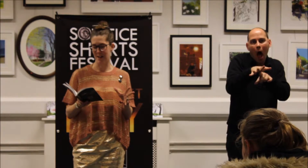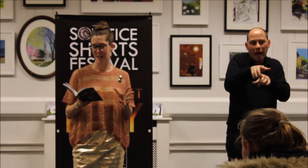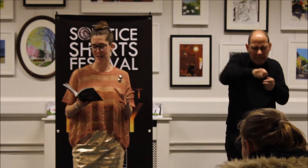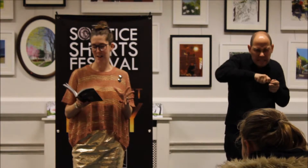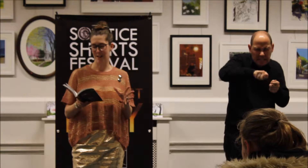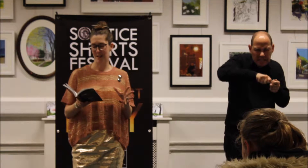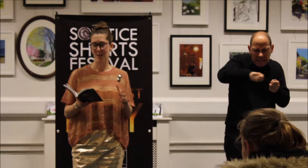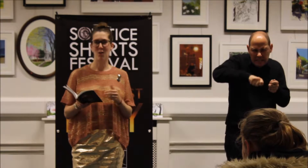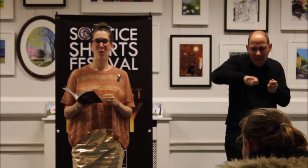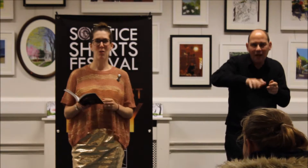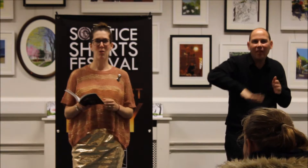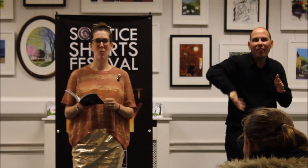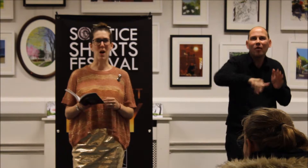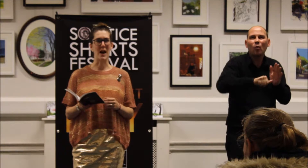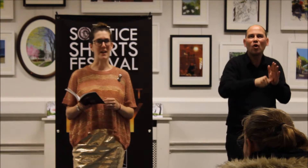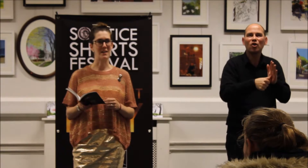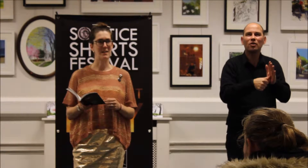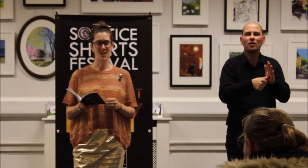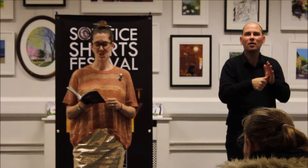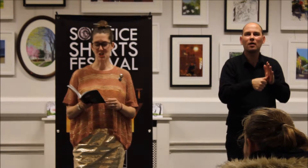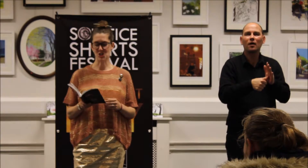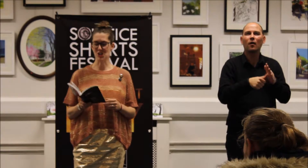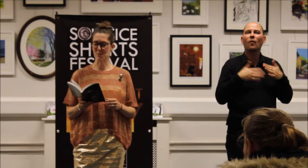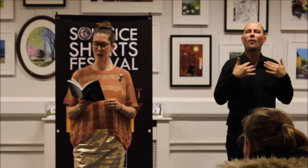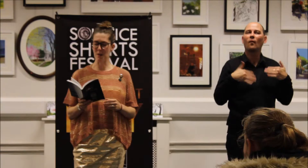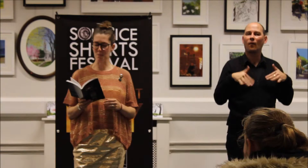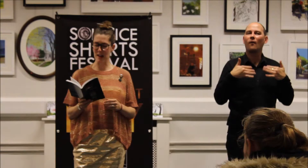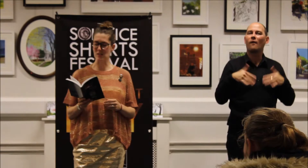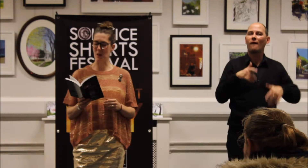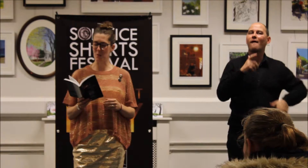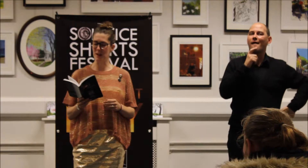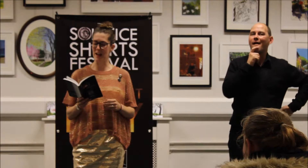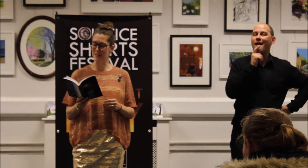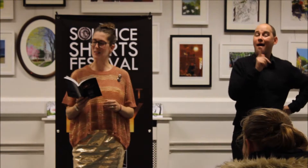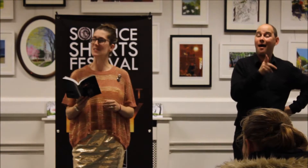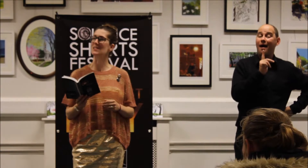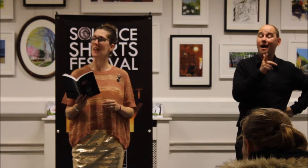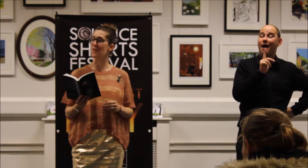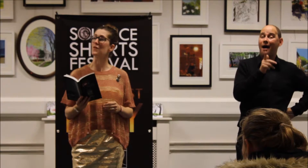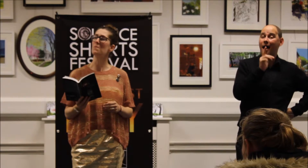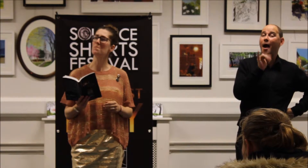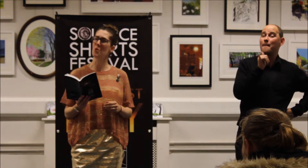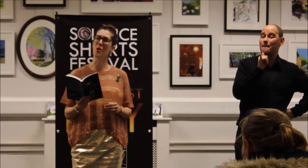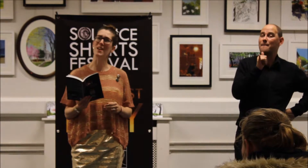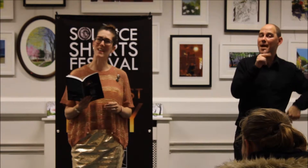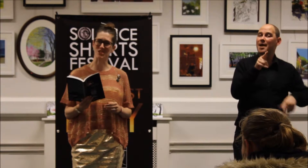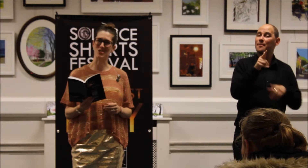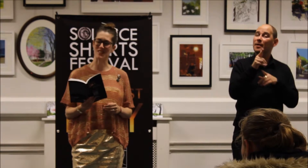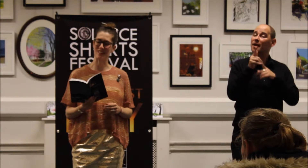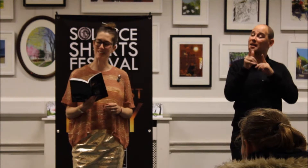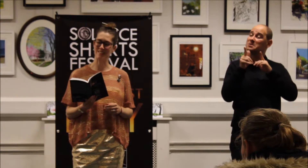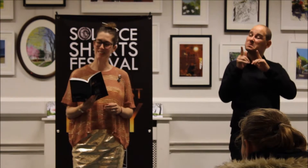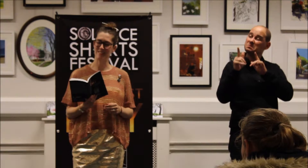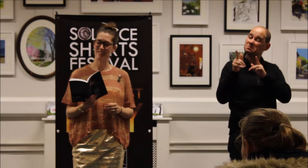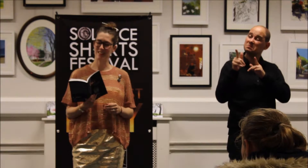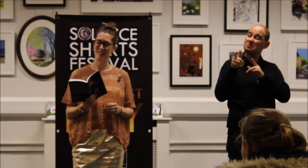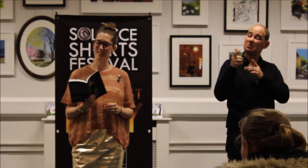floor, why, she just might make someone else's life more interesting.